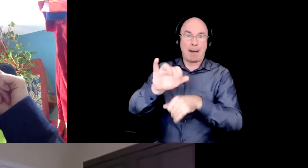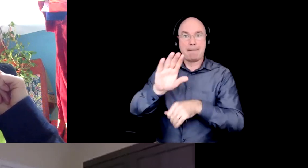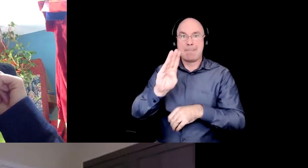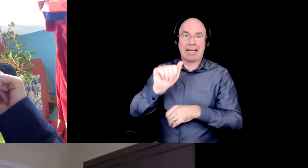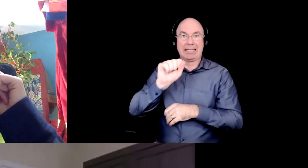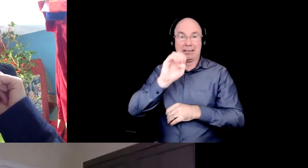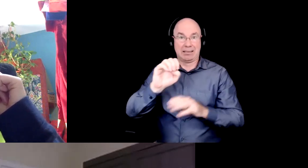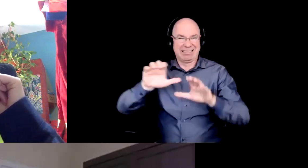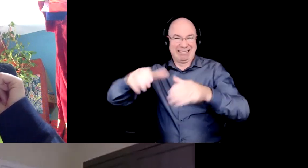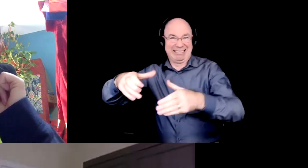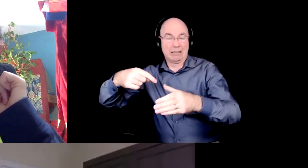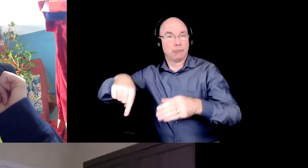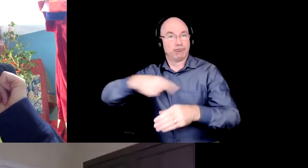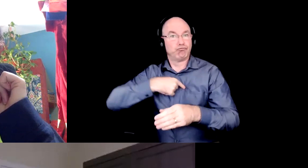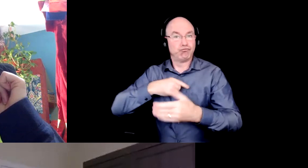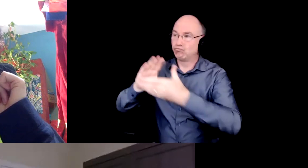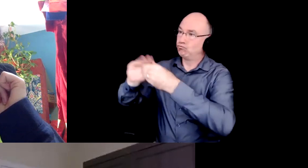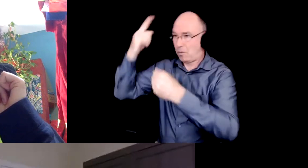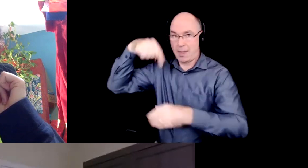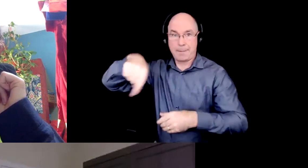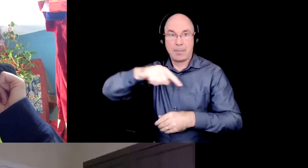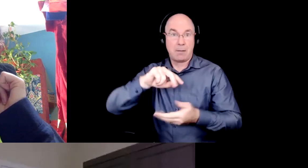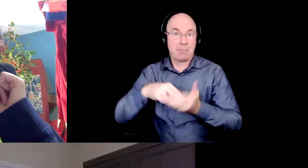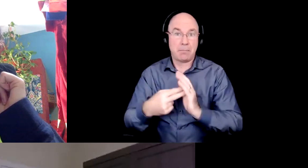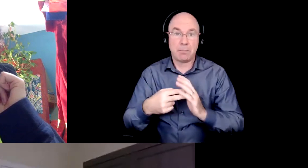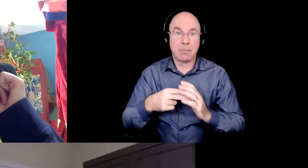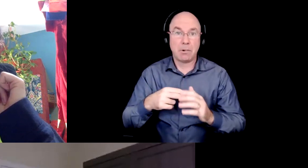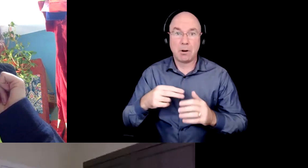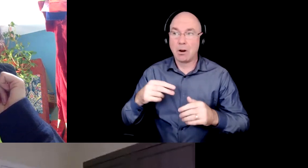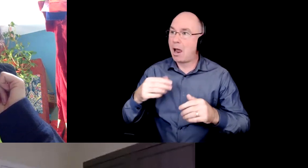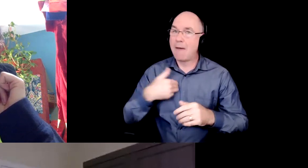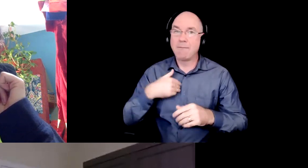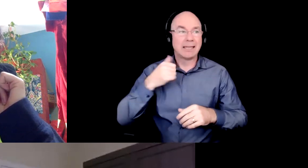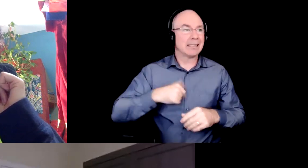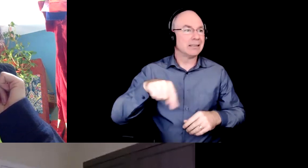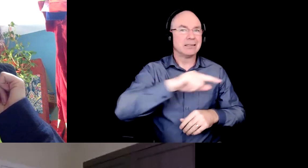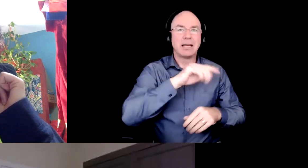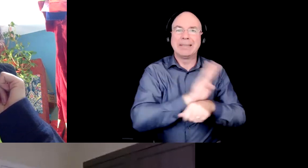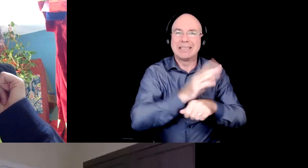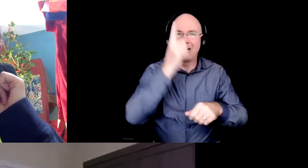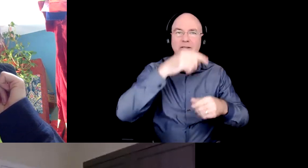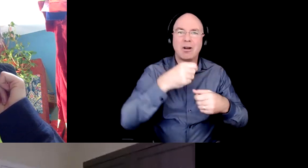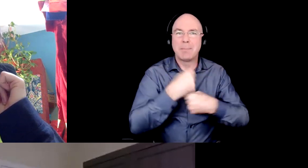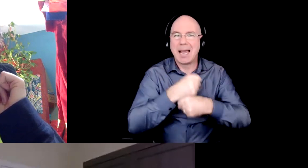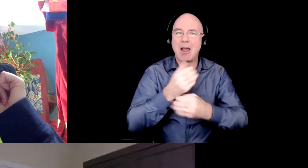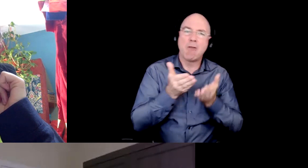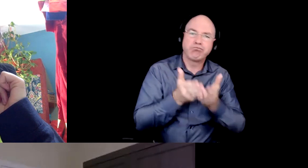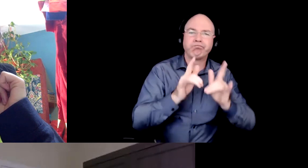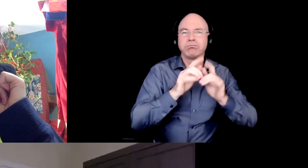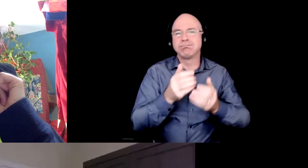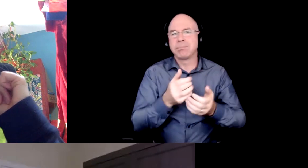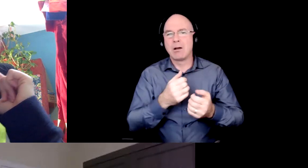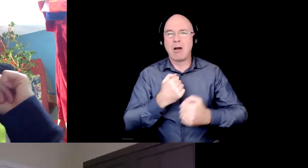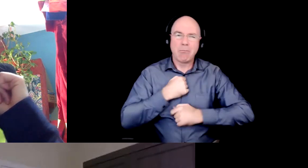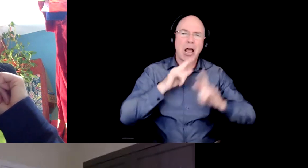Base. So really we're here to champion defense industry in Canada and make sure that you're well